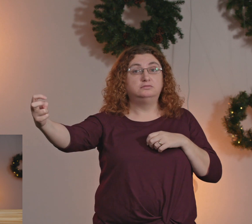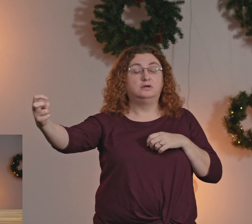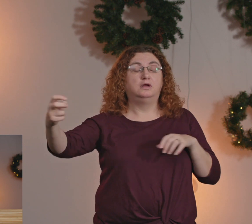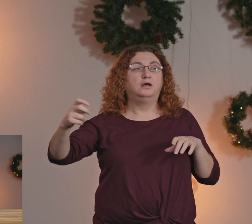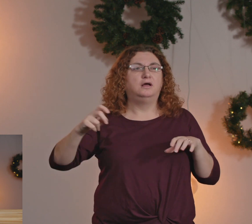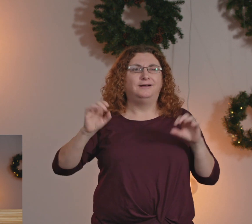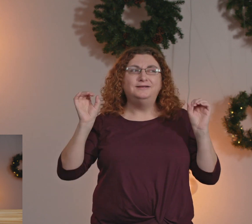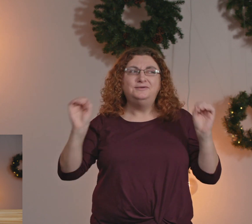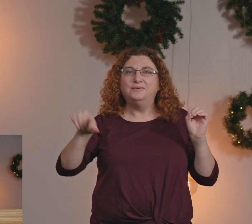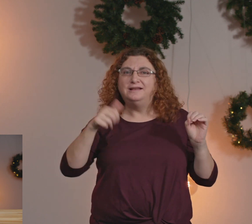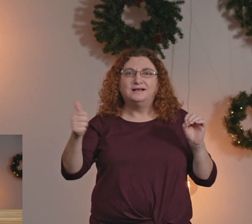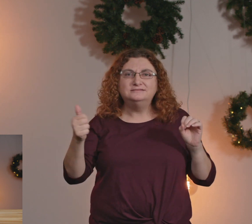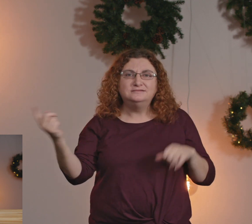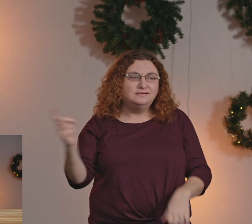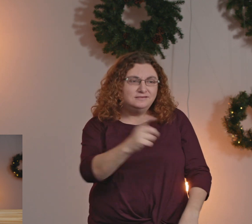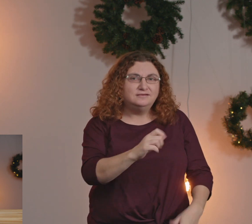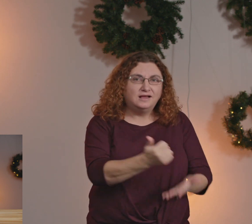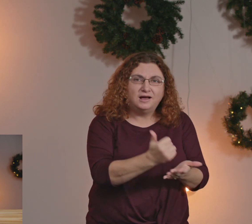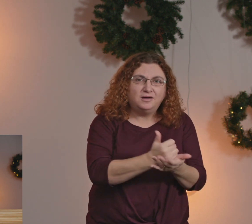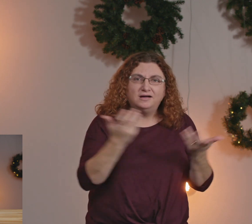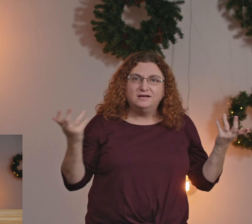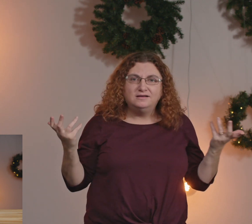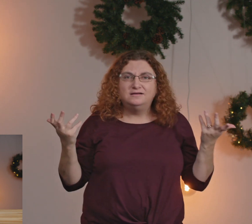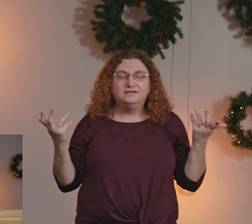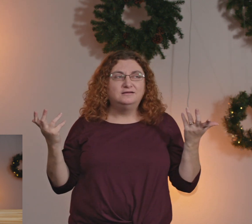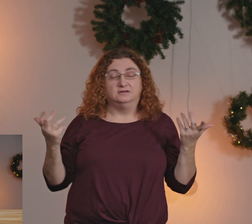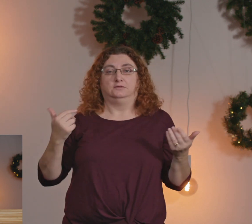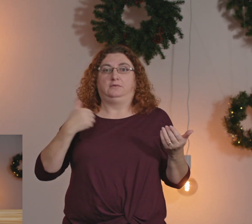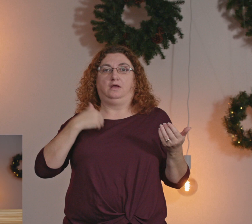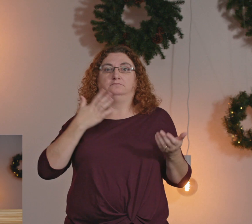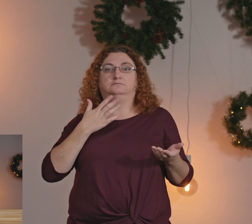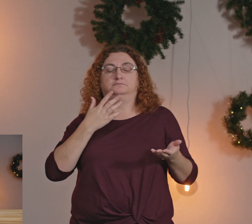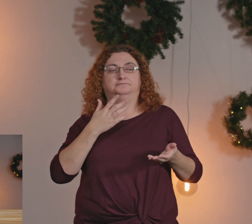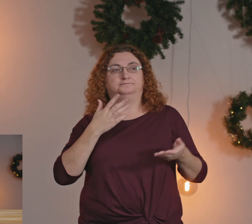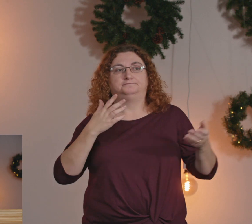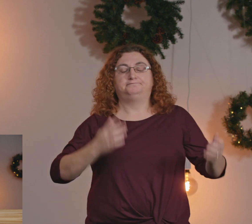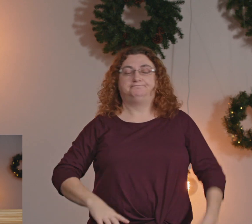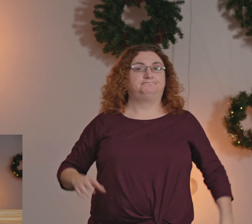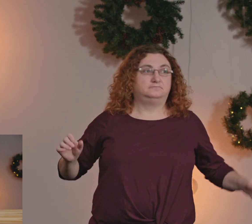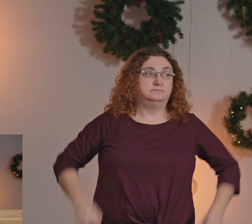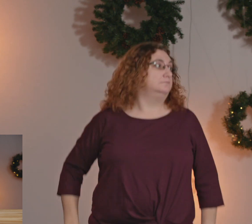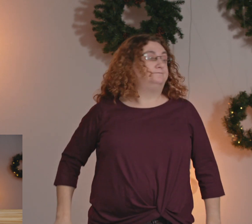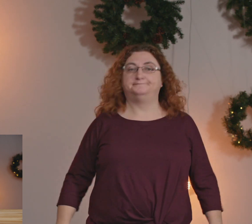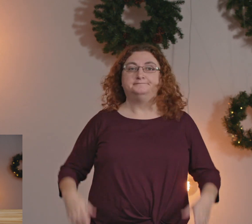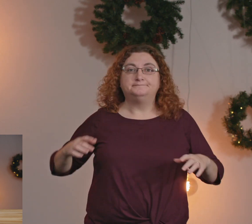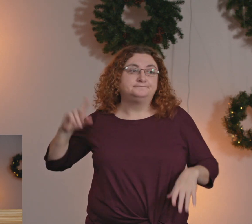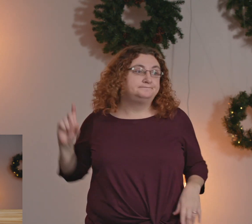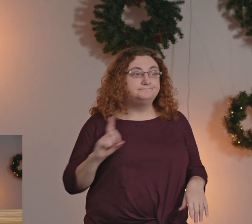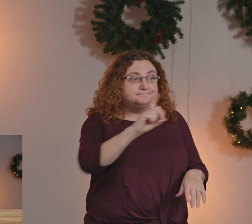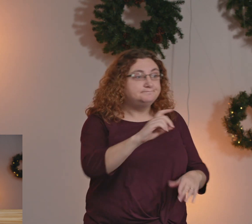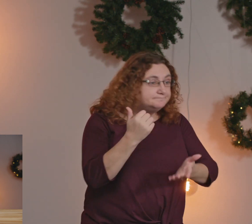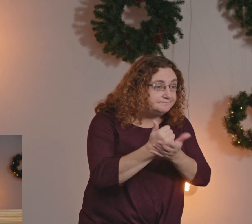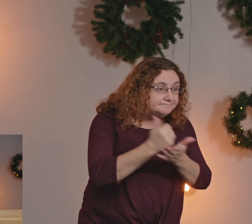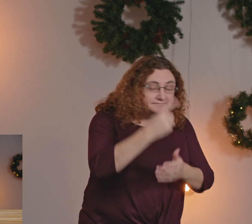and nobody else got up to help her immediately. So I just sprung up and I went over to help her